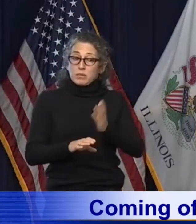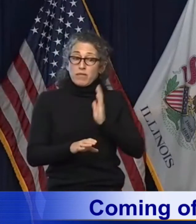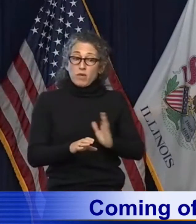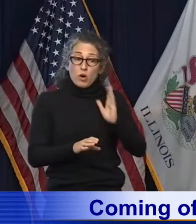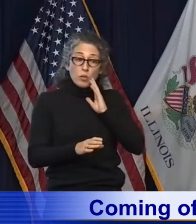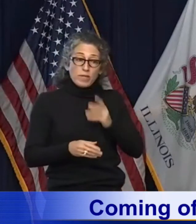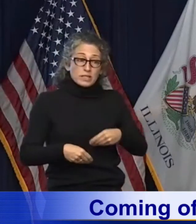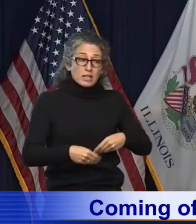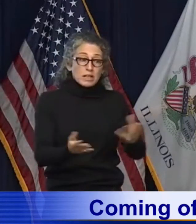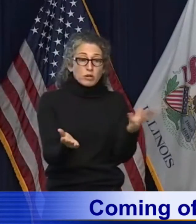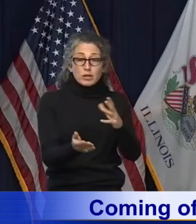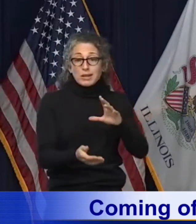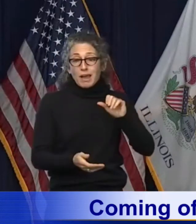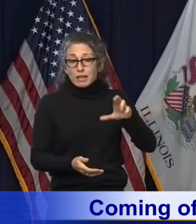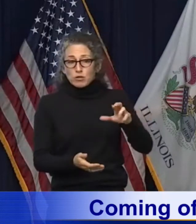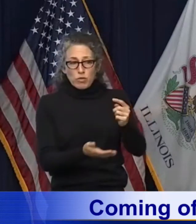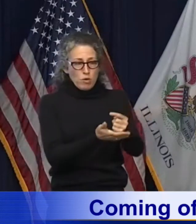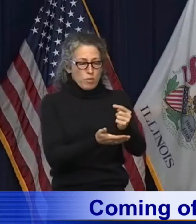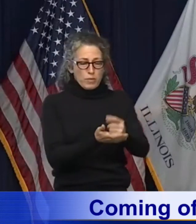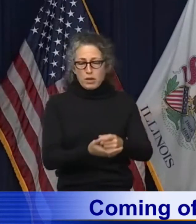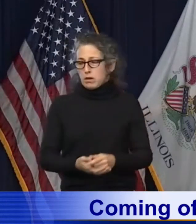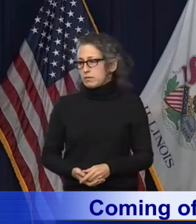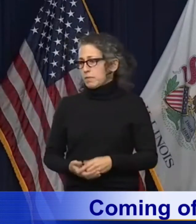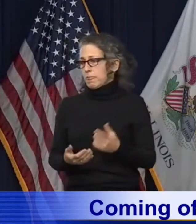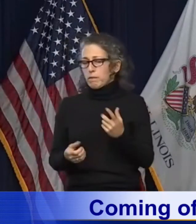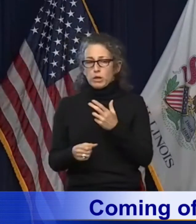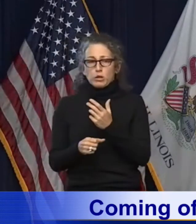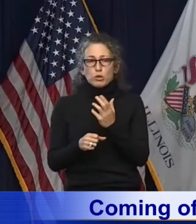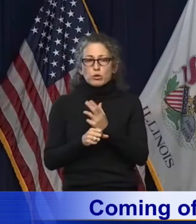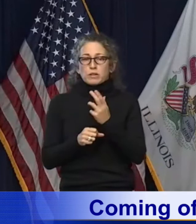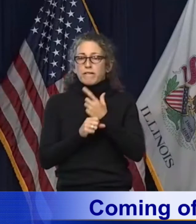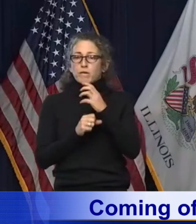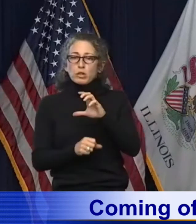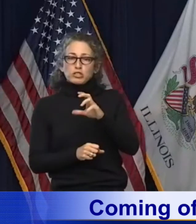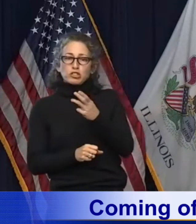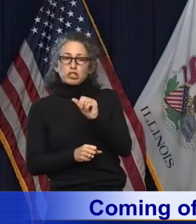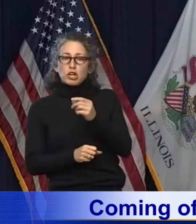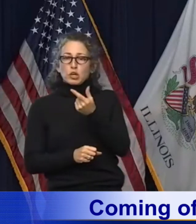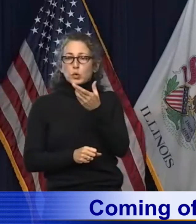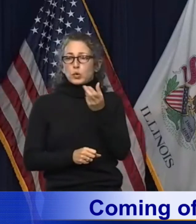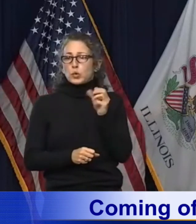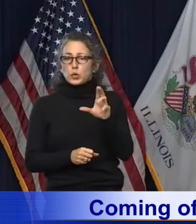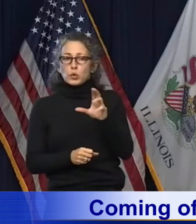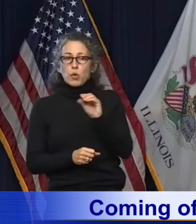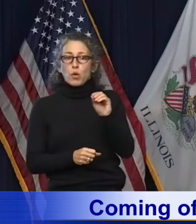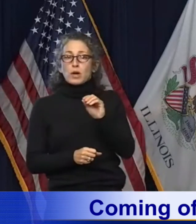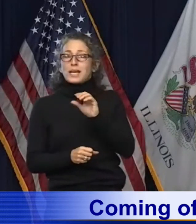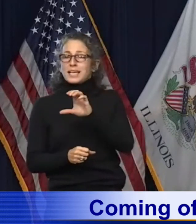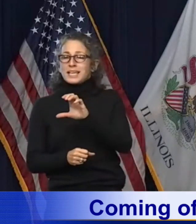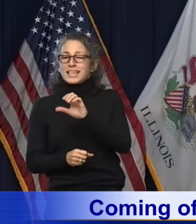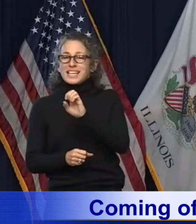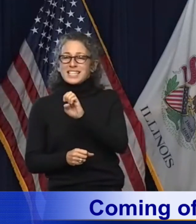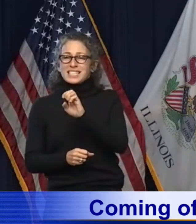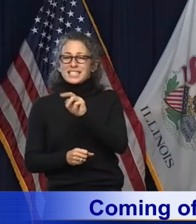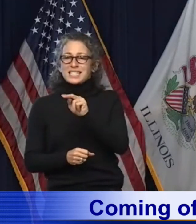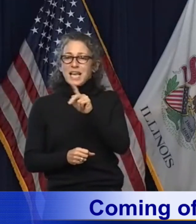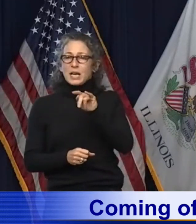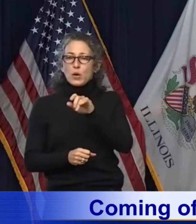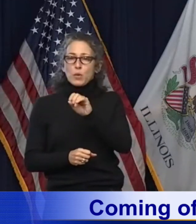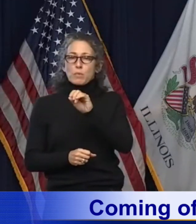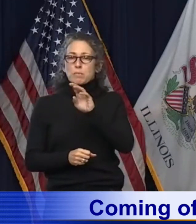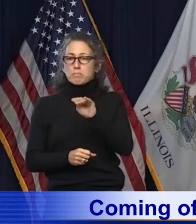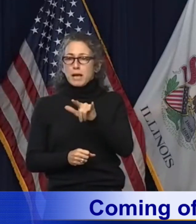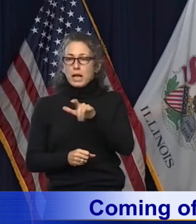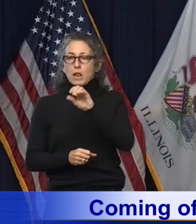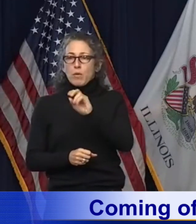deliver, cancer therapies. It's been used for, I think, chikungunya and CM cytomegalovirus. So there is experience with this